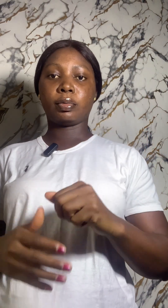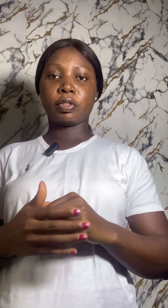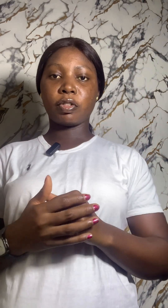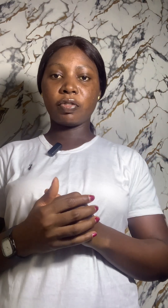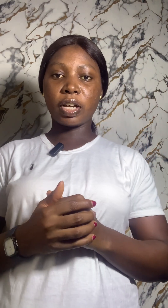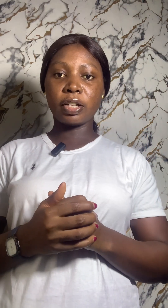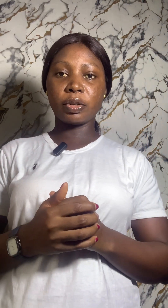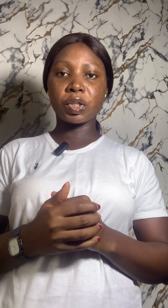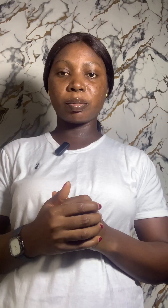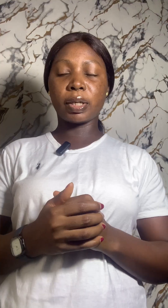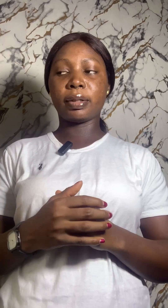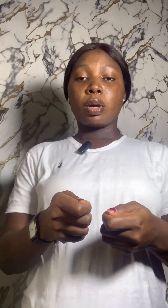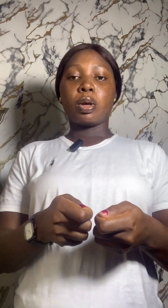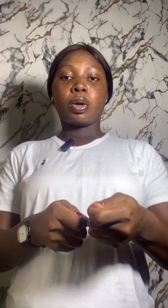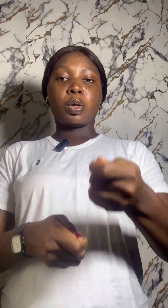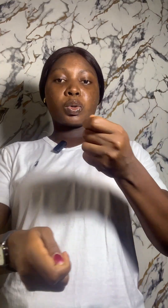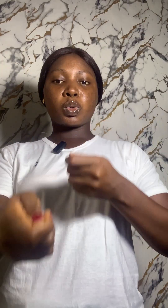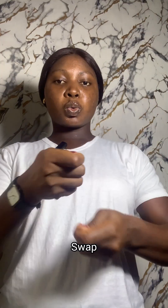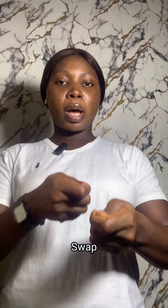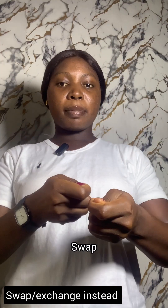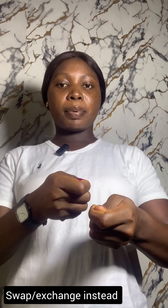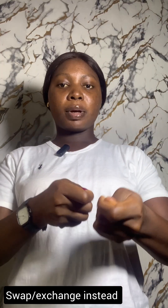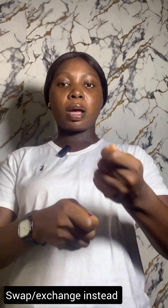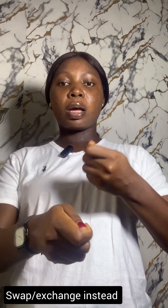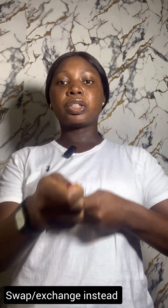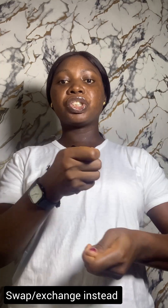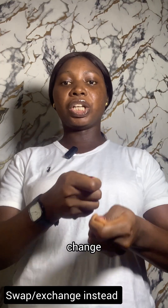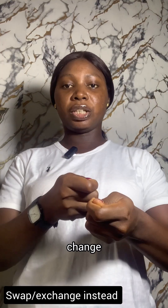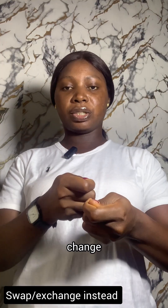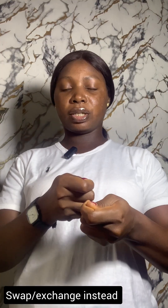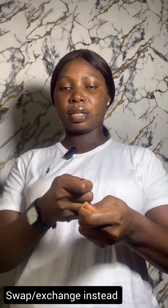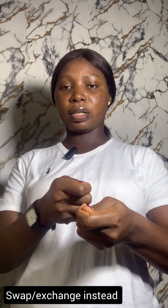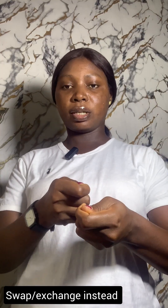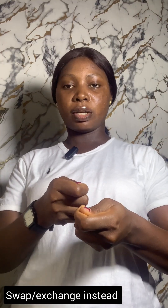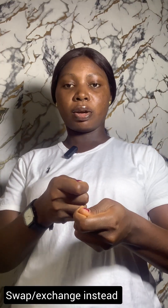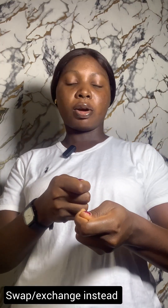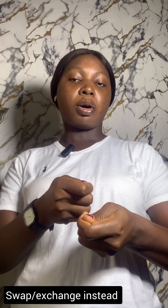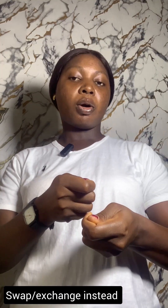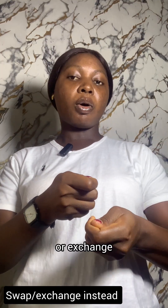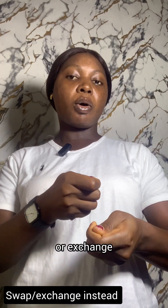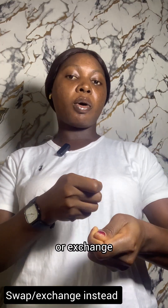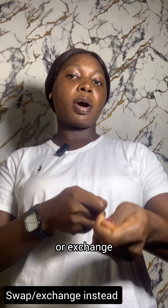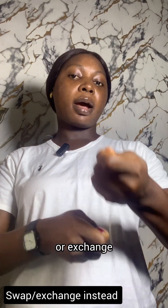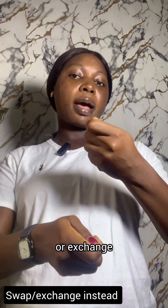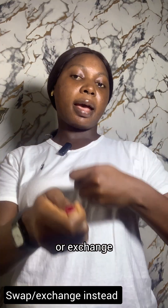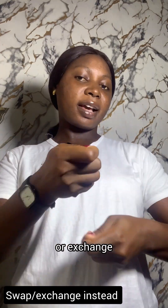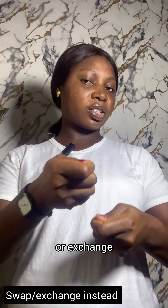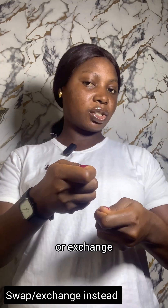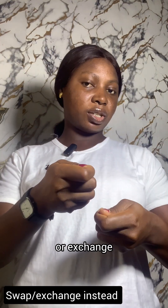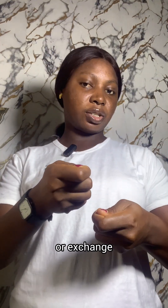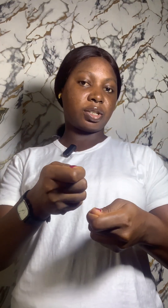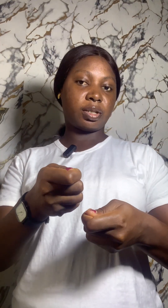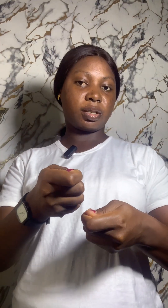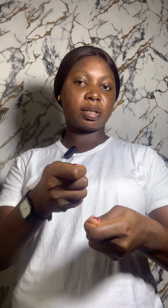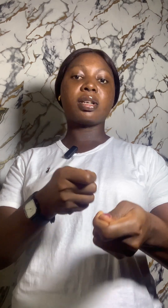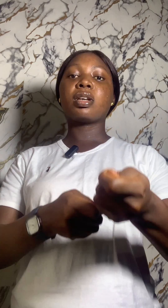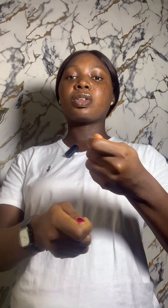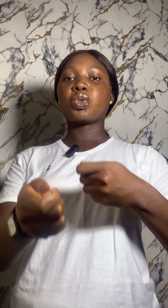For Flying Dutchman. Swap, change, or exchange.